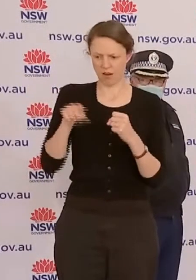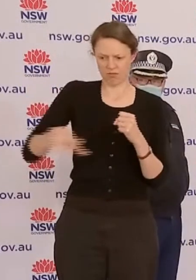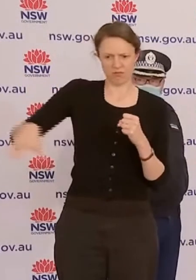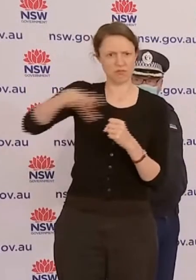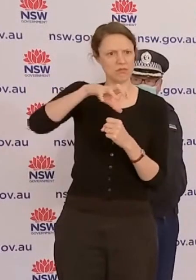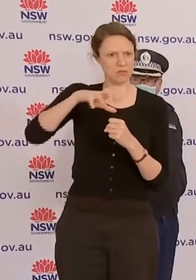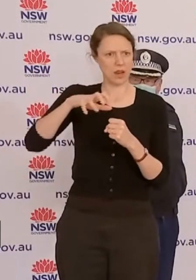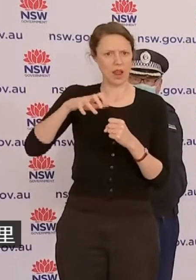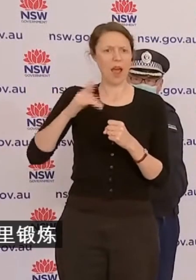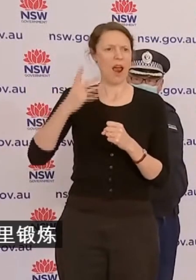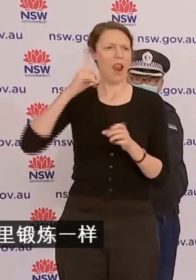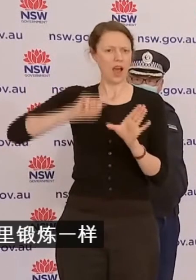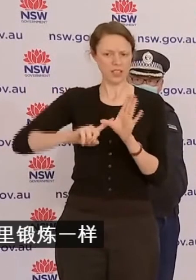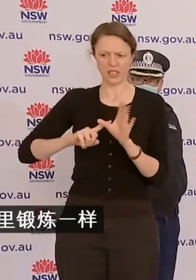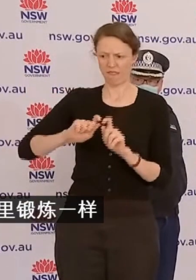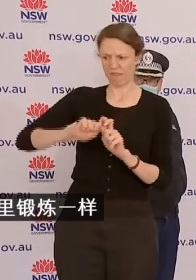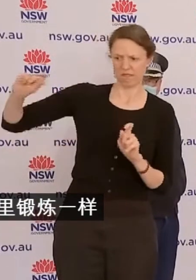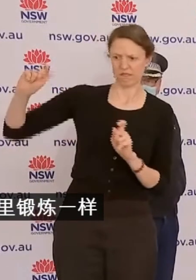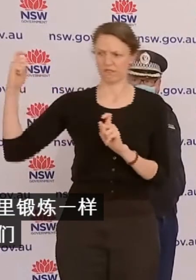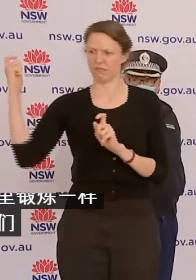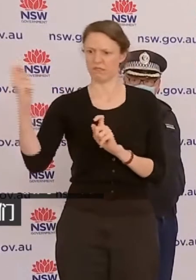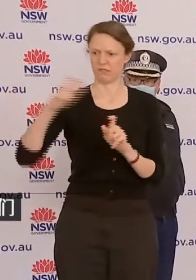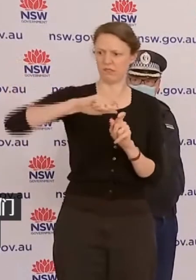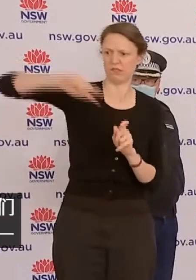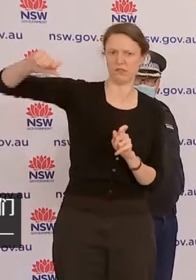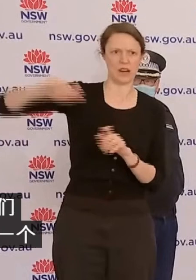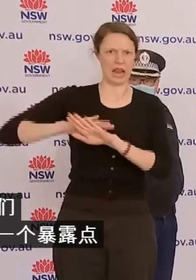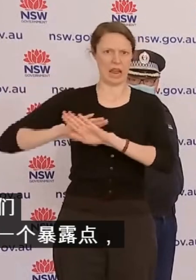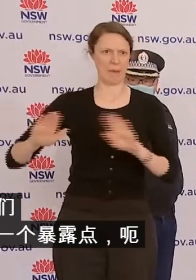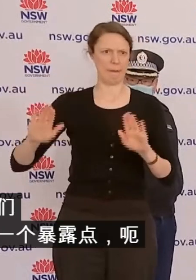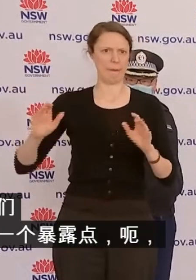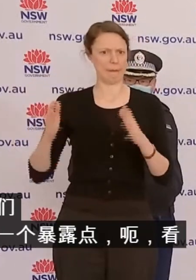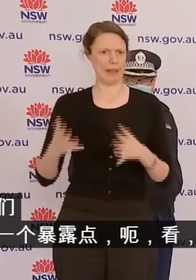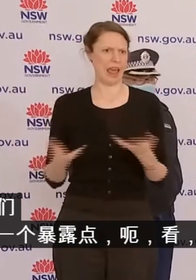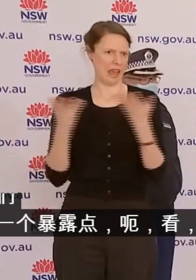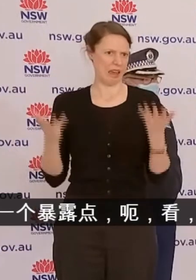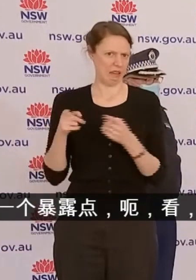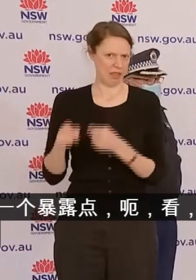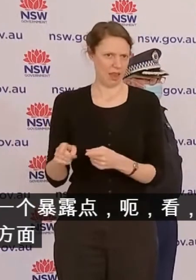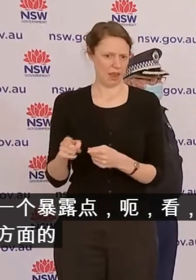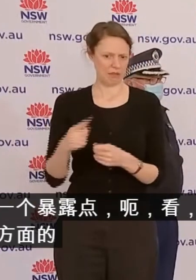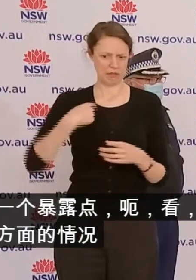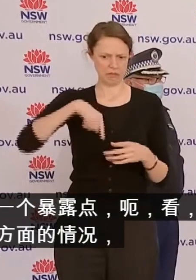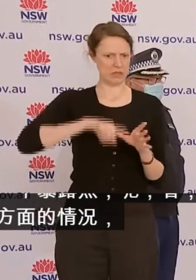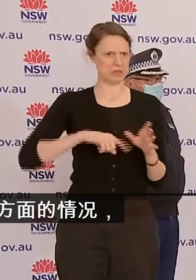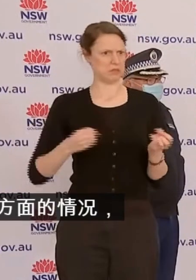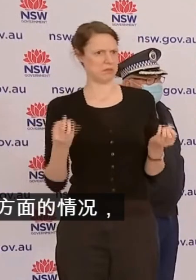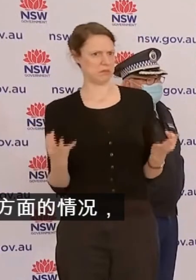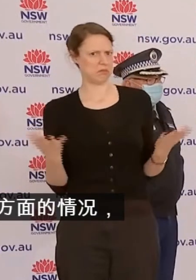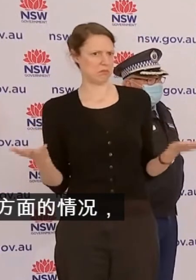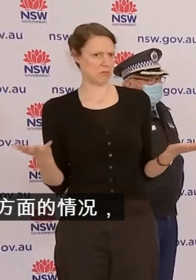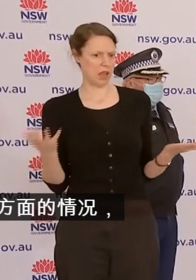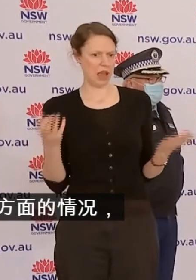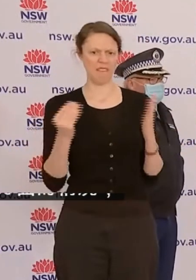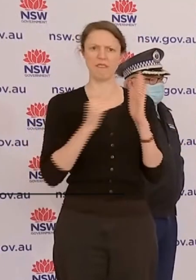exercise in open parks. Is there any consideration doing that now, seeing we've got an exposure site in a playground? Look, I don't know the circumstances of that exposure site.